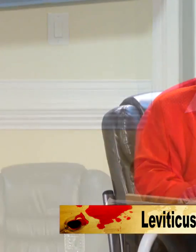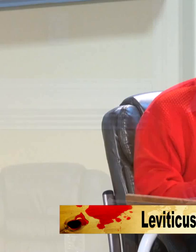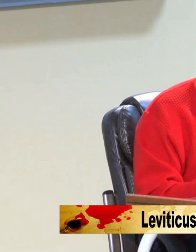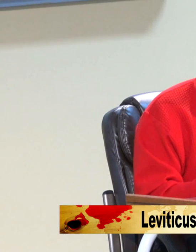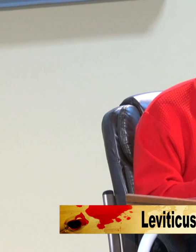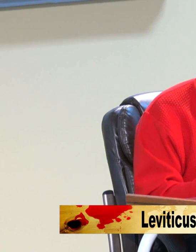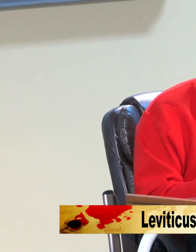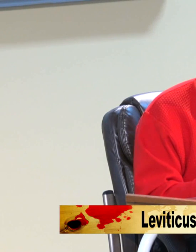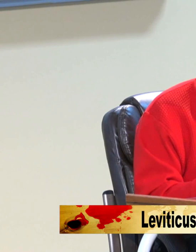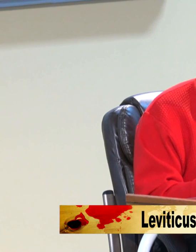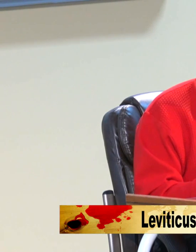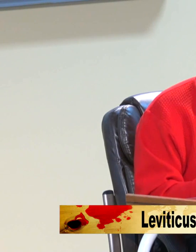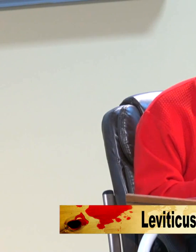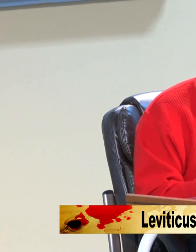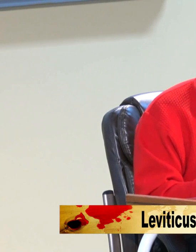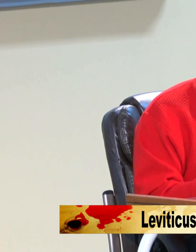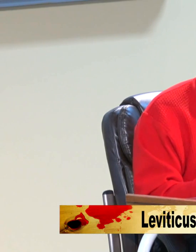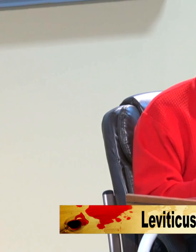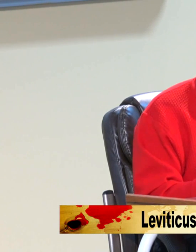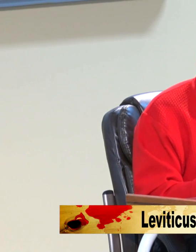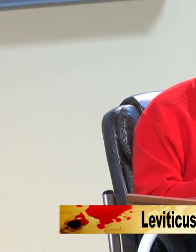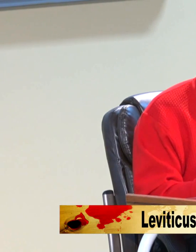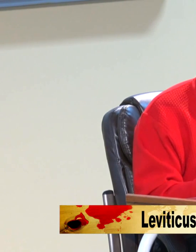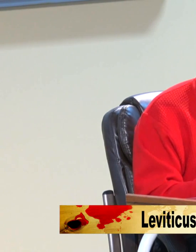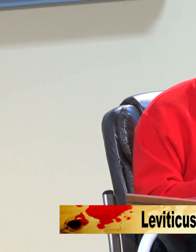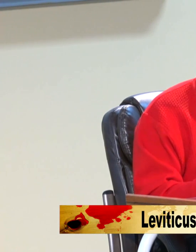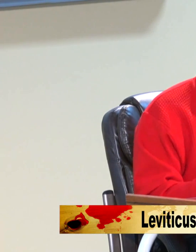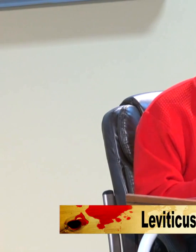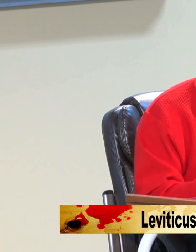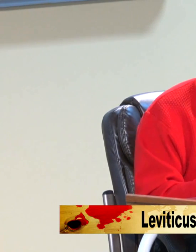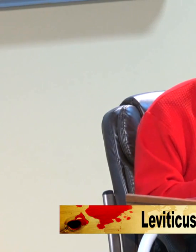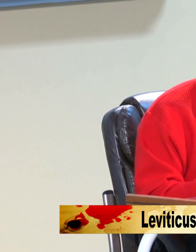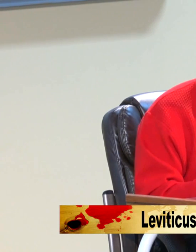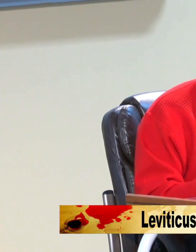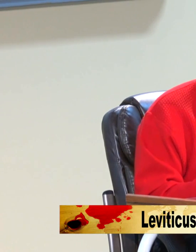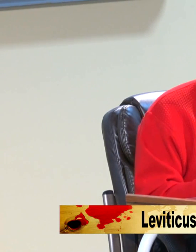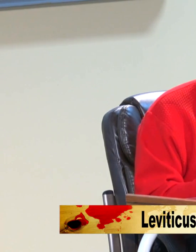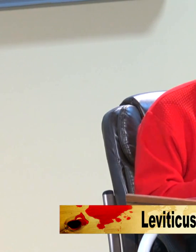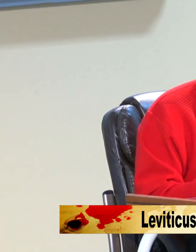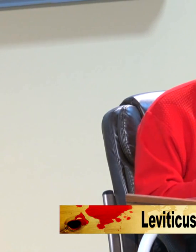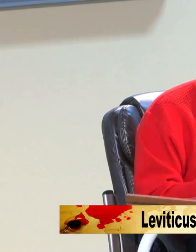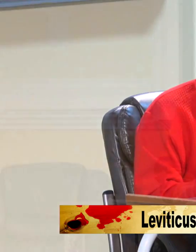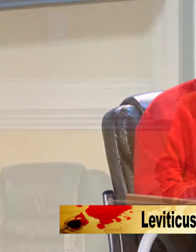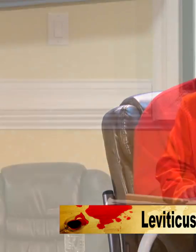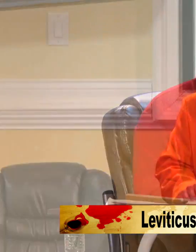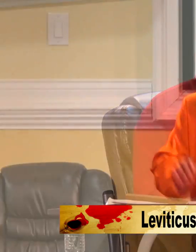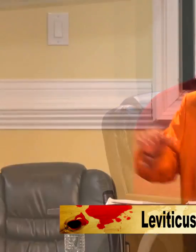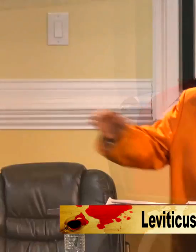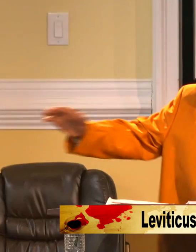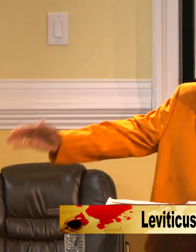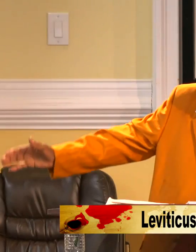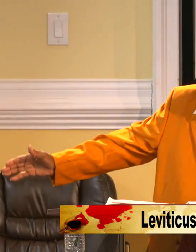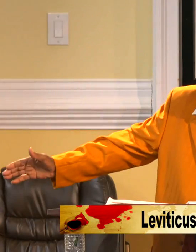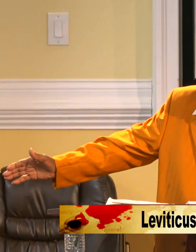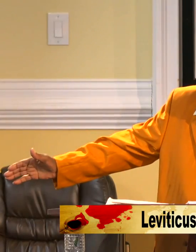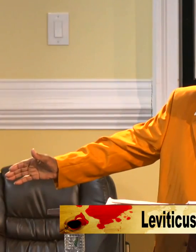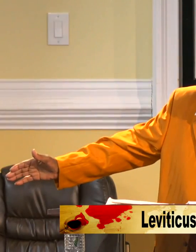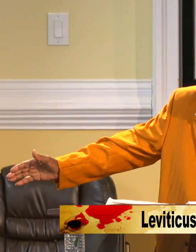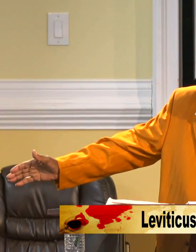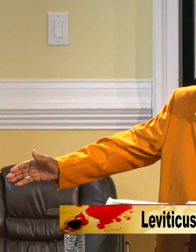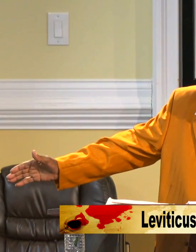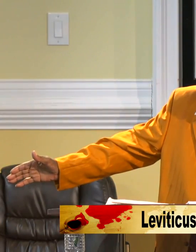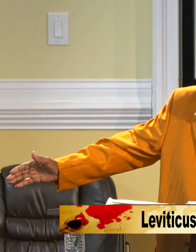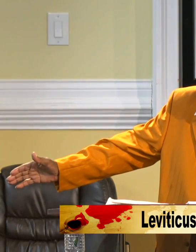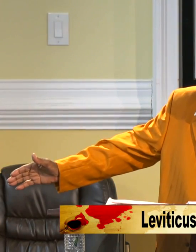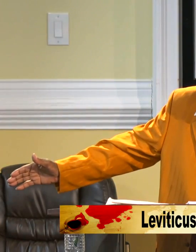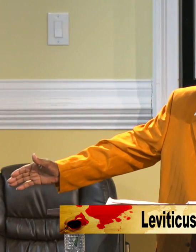shall bring the bullock unto the door of the tabernacle of the congregation before the Lord. And he's going to bring it before the door of the tabernacle